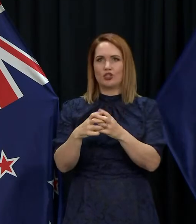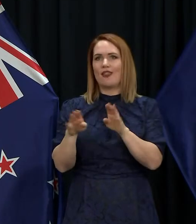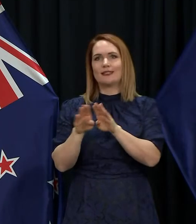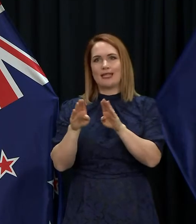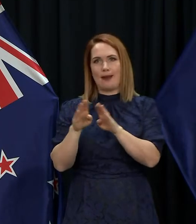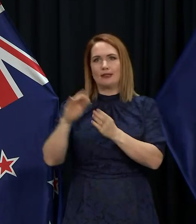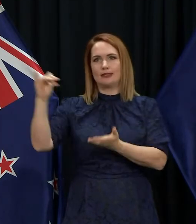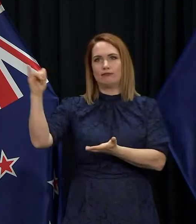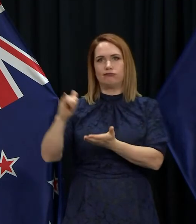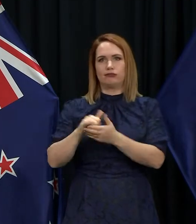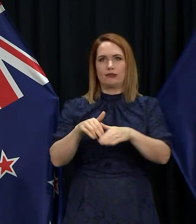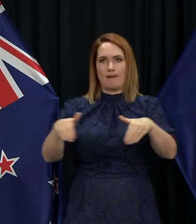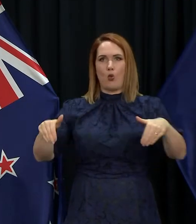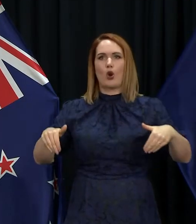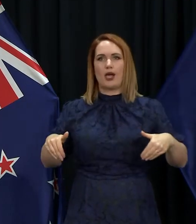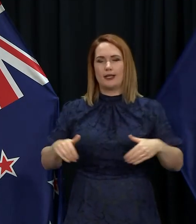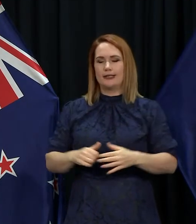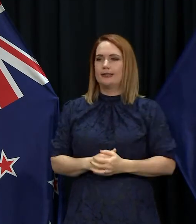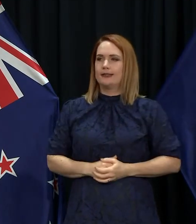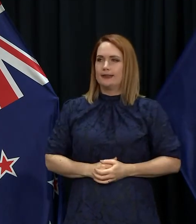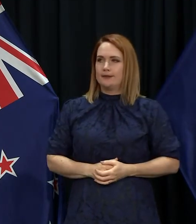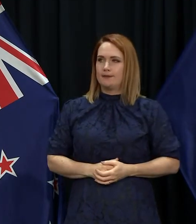border.